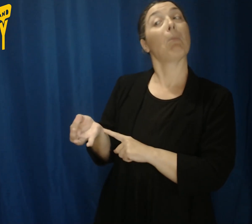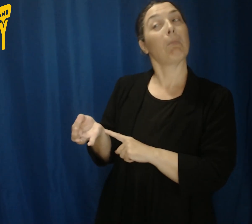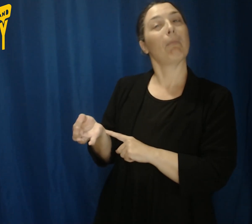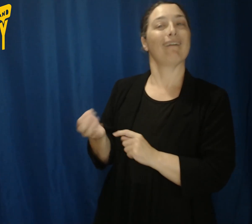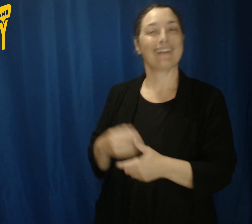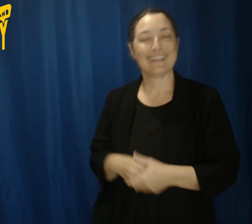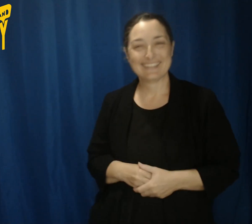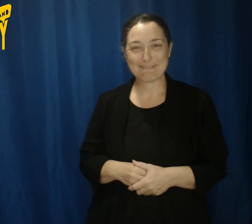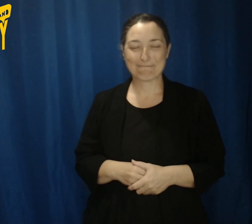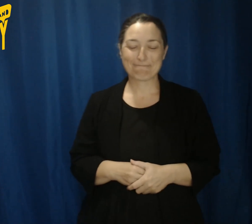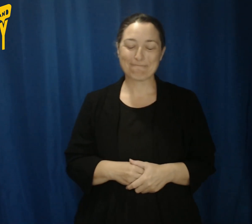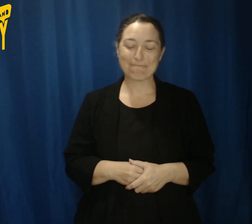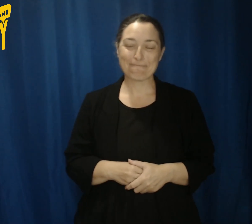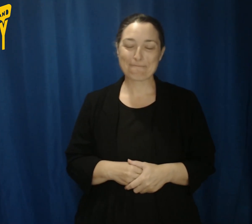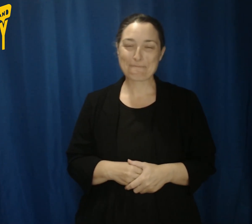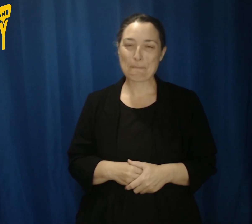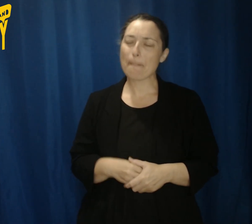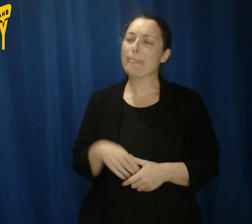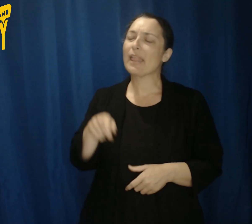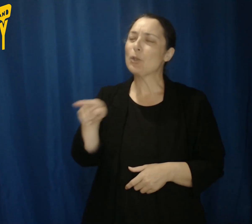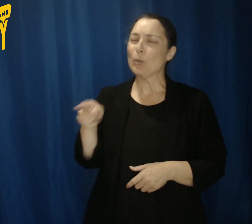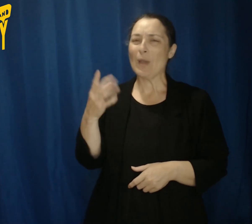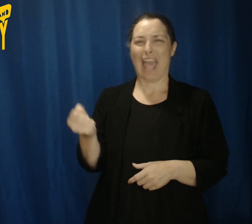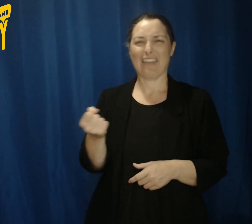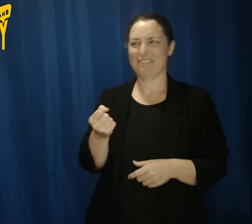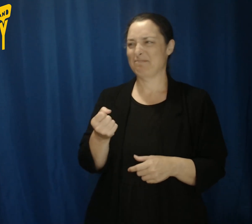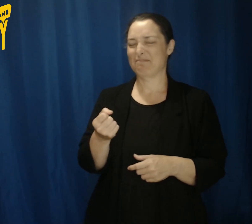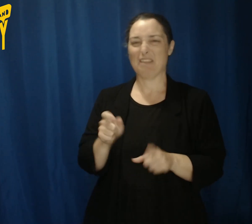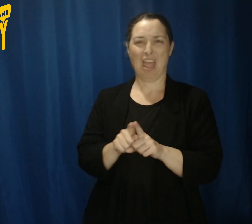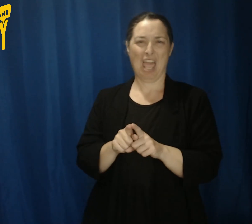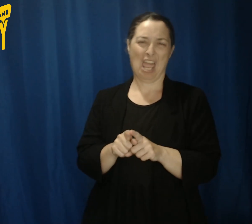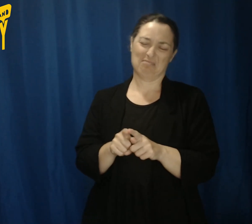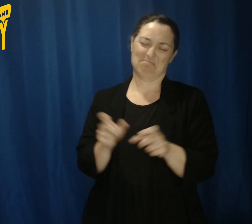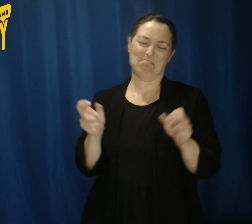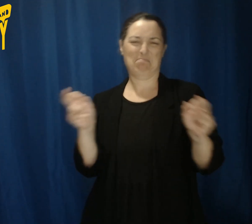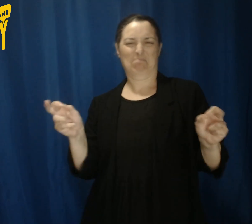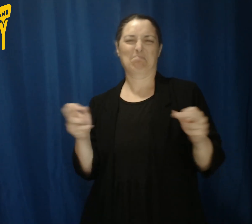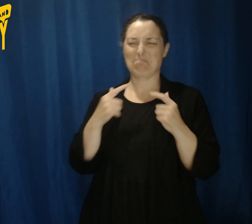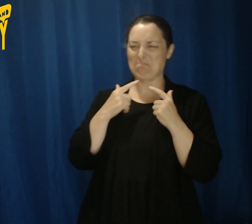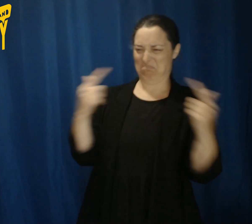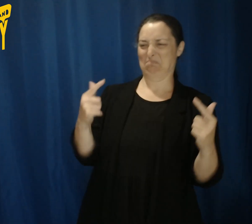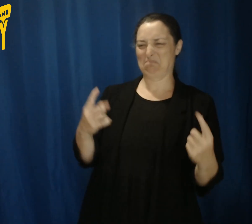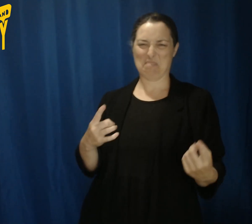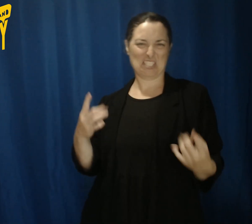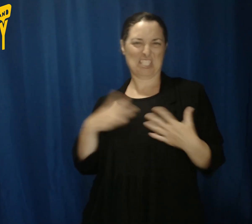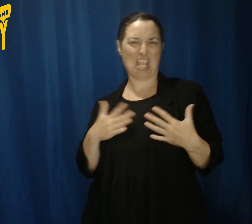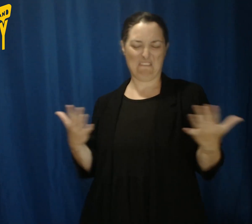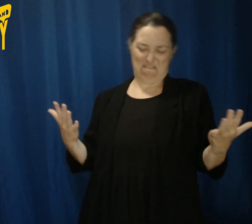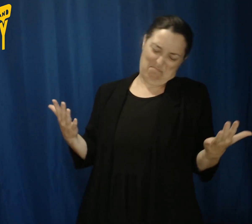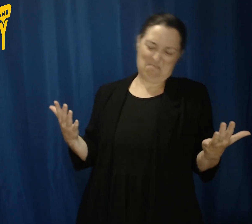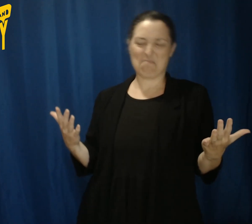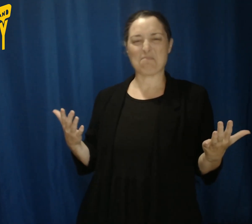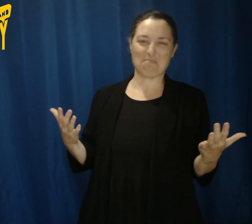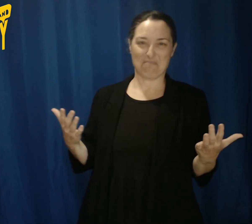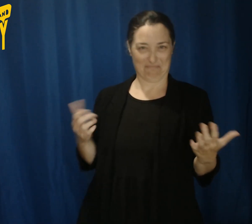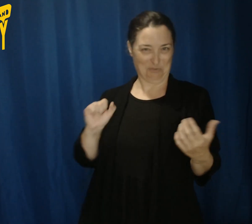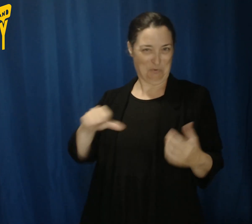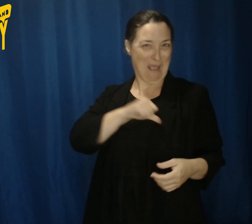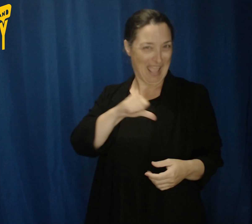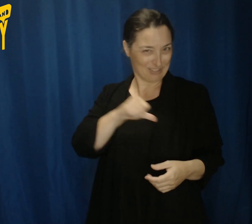got a very don't give a fuck, I'm myself, whether you like it or not sort of attitude to you. Was